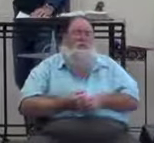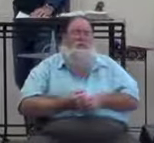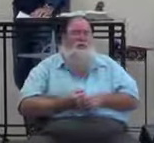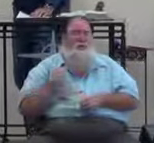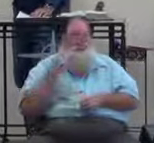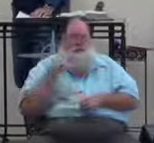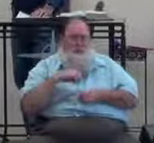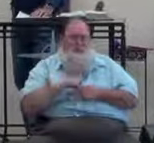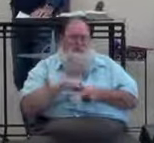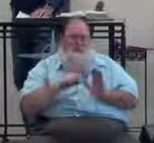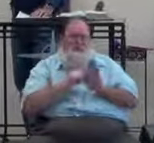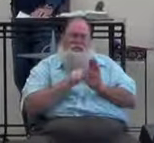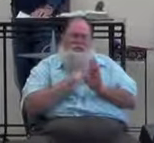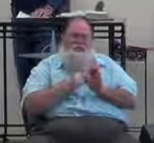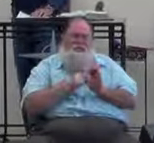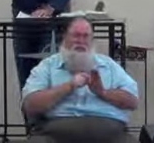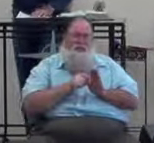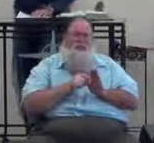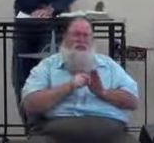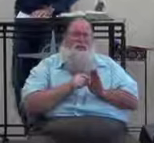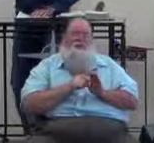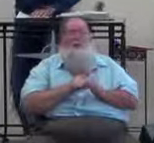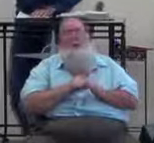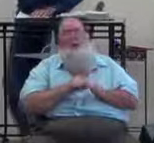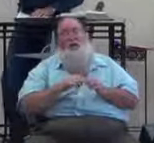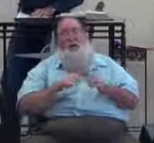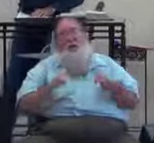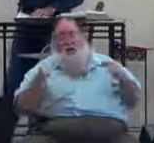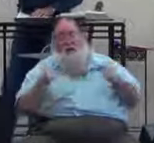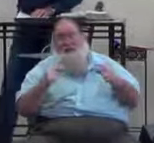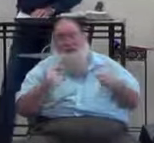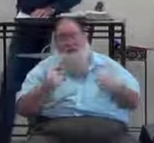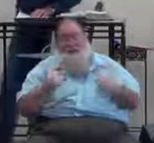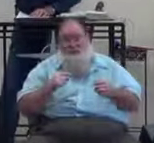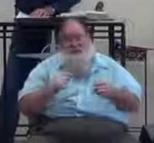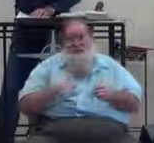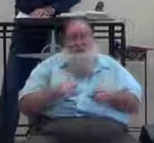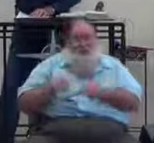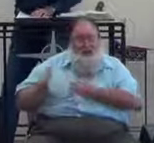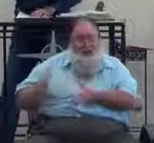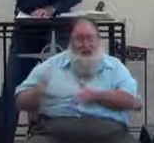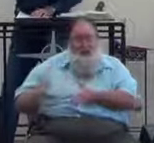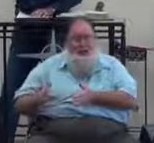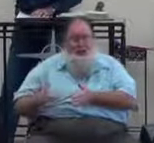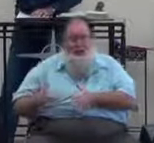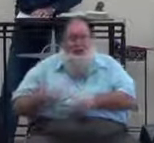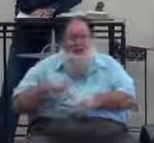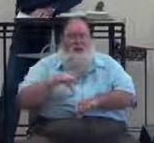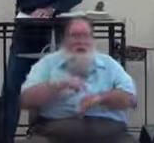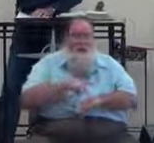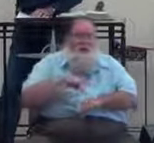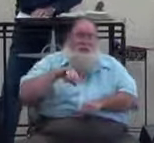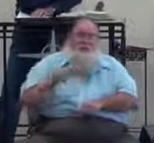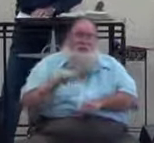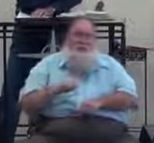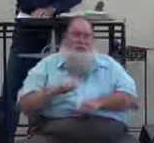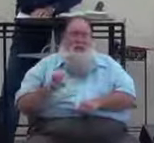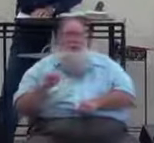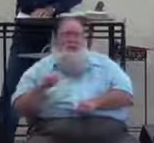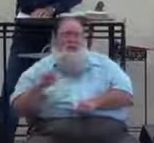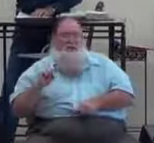in Scripture there's also a flip side. Peter, John, and Stephen are persecuted. And we